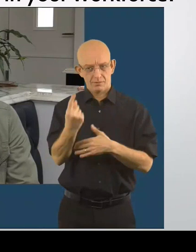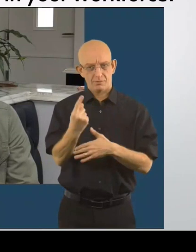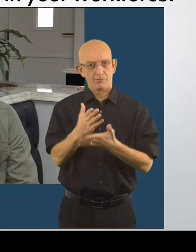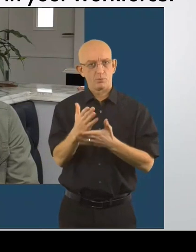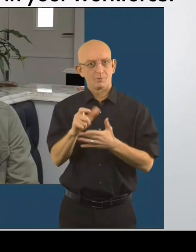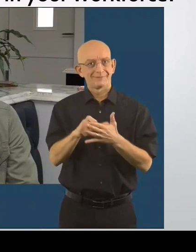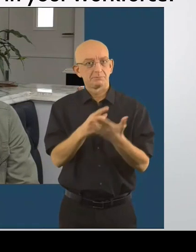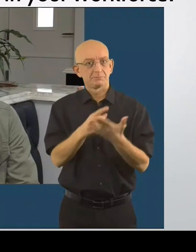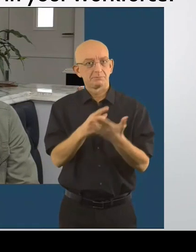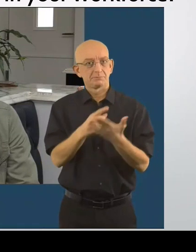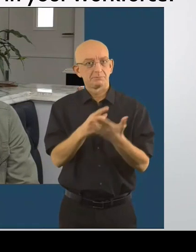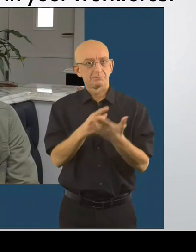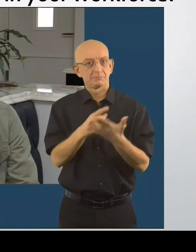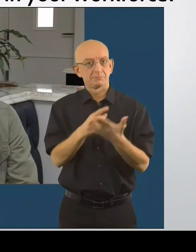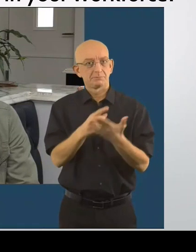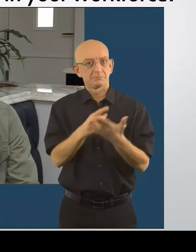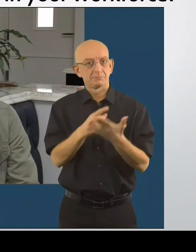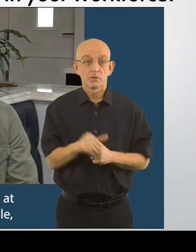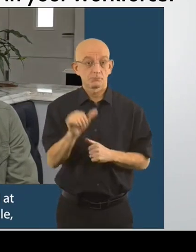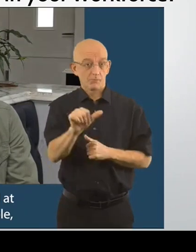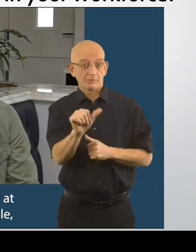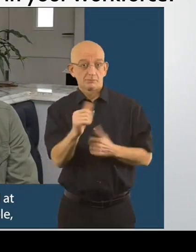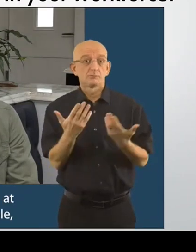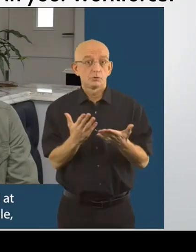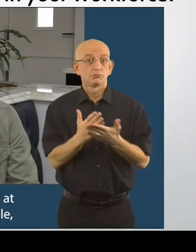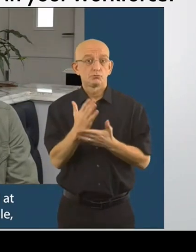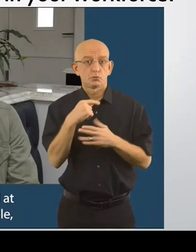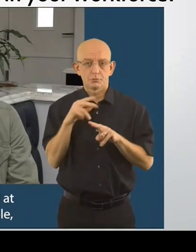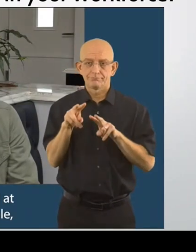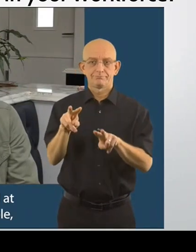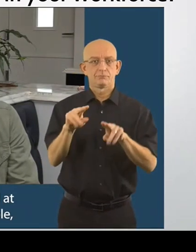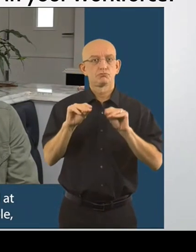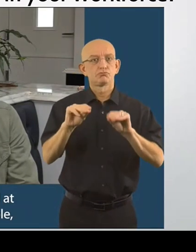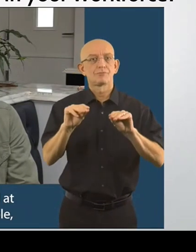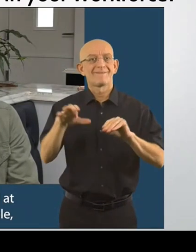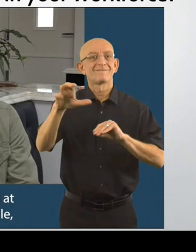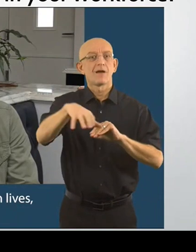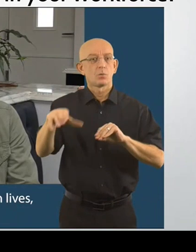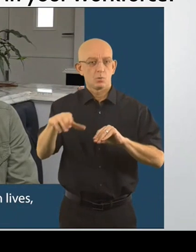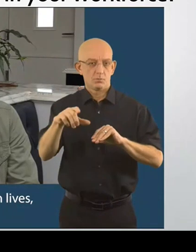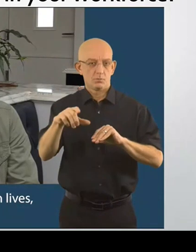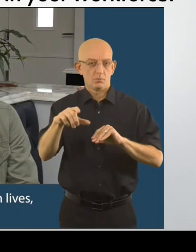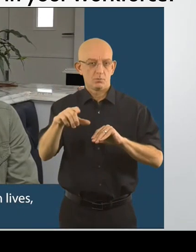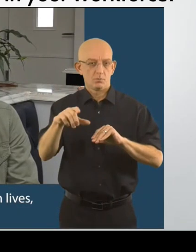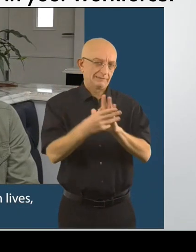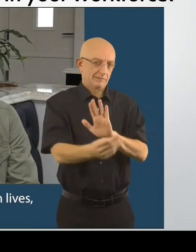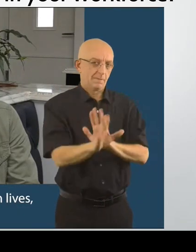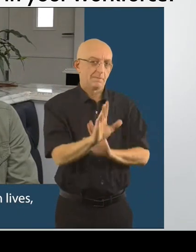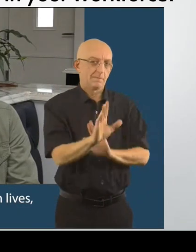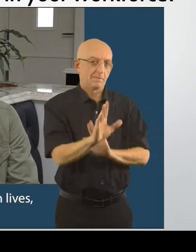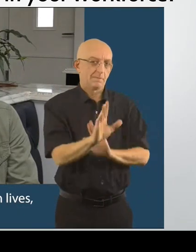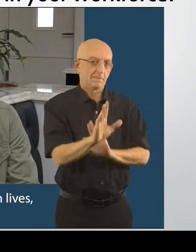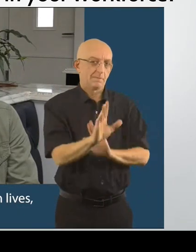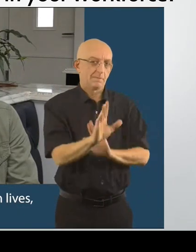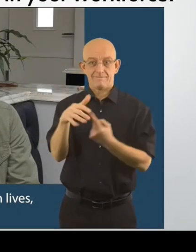who I believe has a disability? Yeah, we have. So we've looked at the training venues as one example that we use